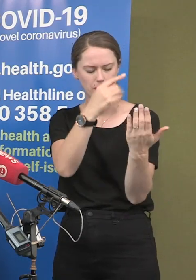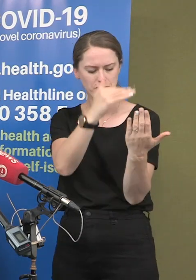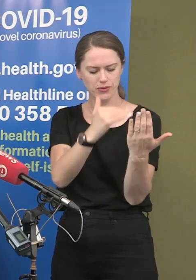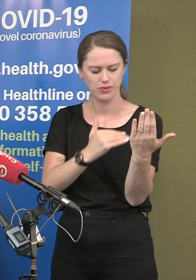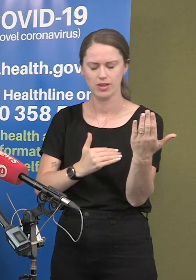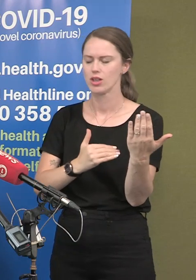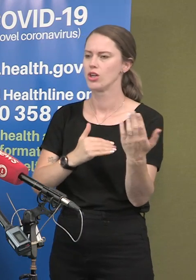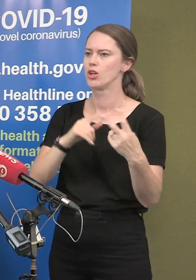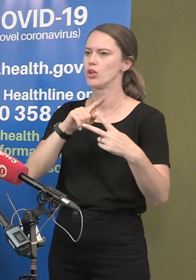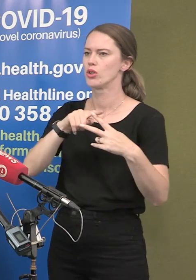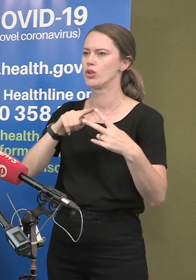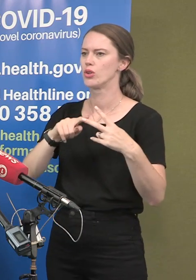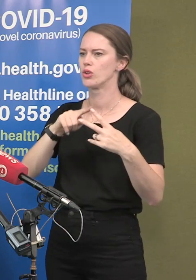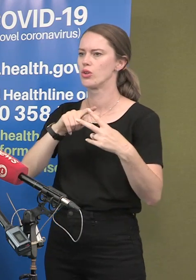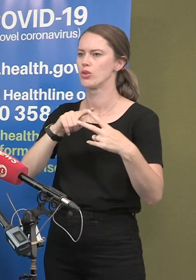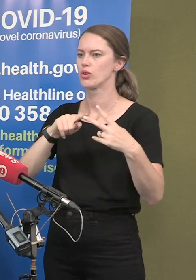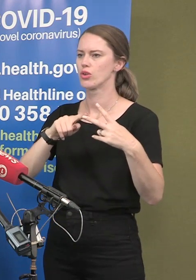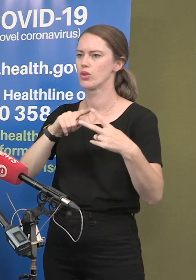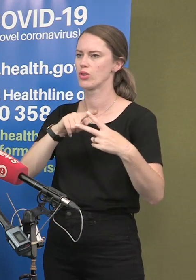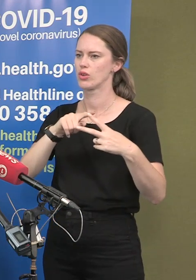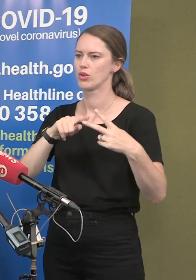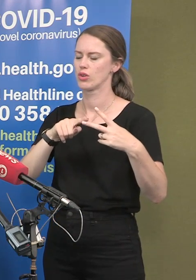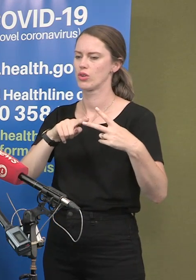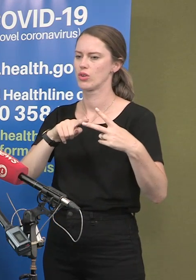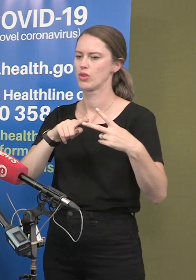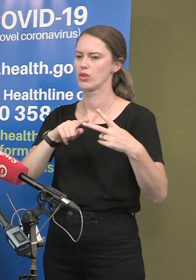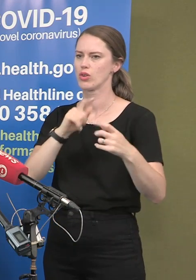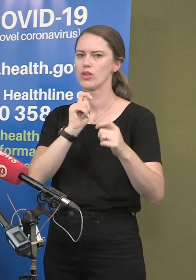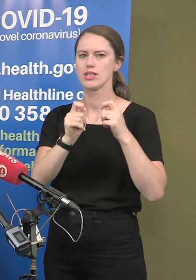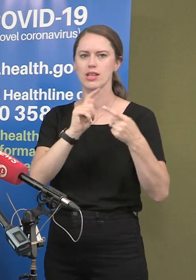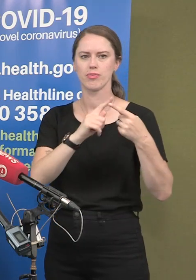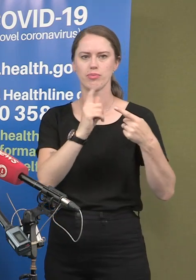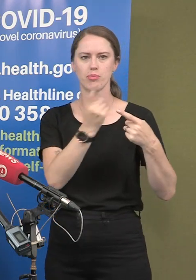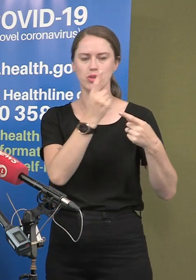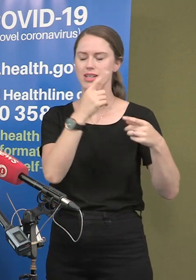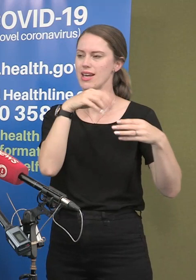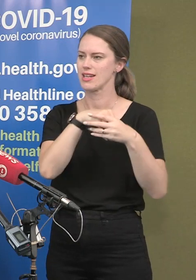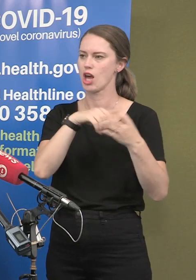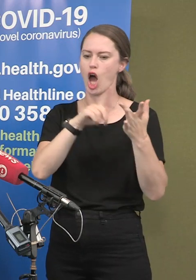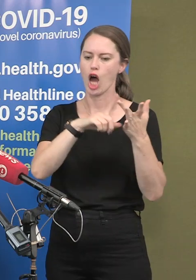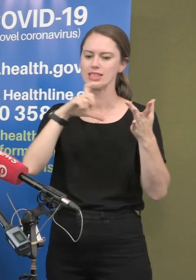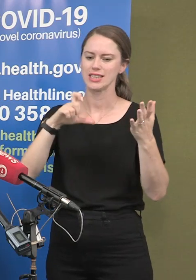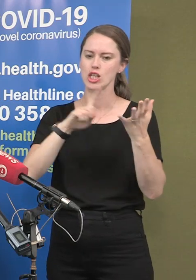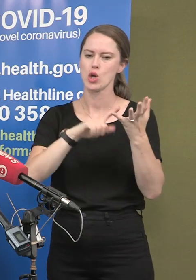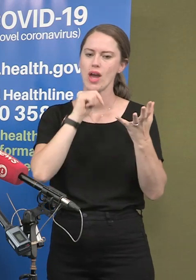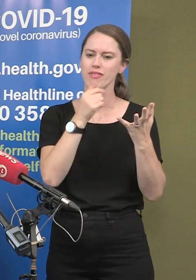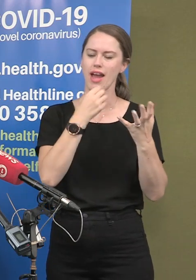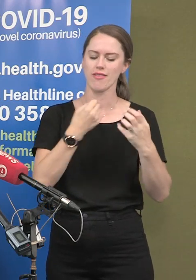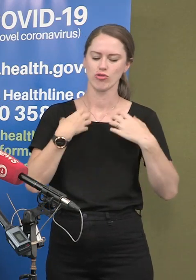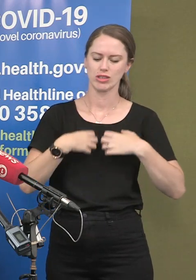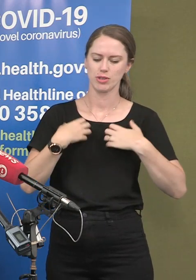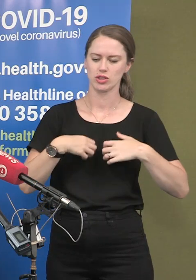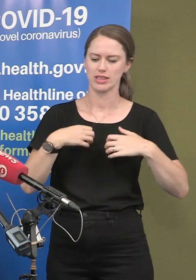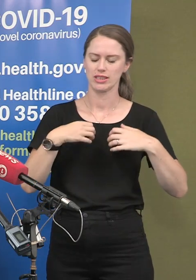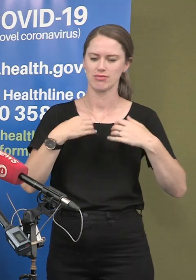is the testing I just talked about of anyone in ICU with a severe acute respiratory illness. It's